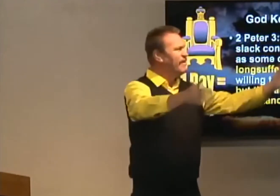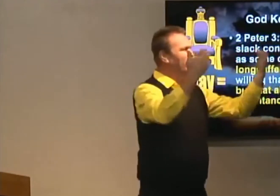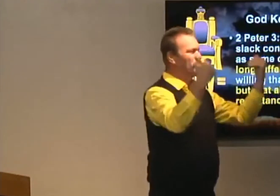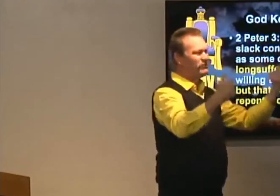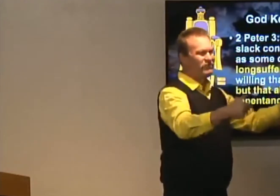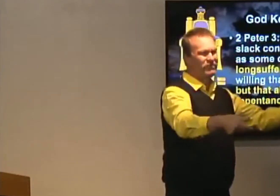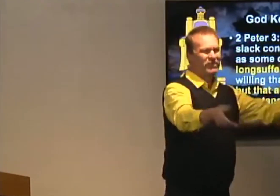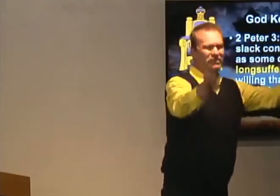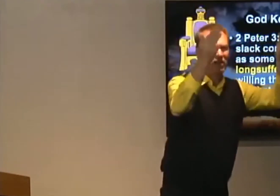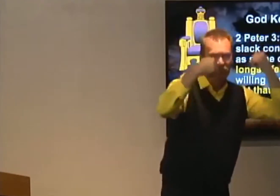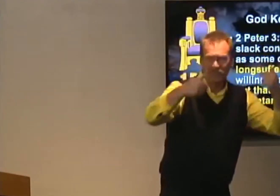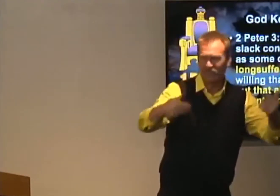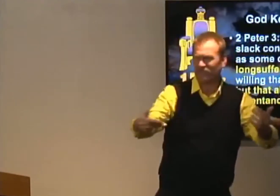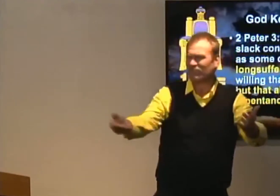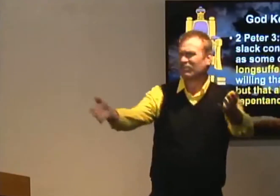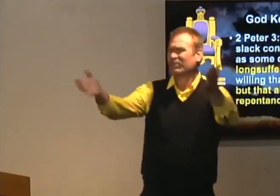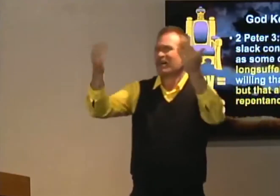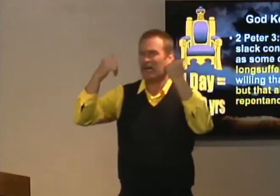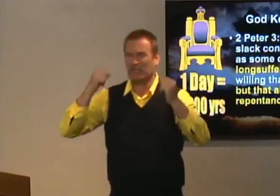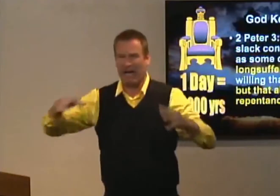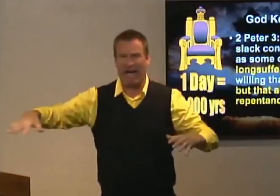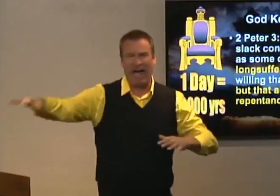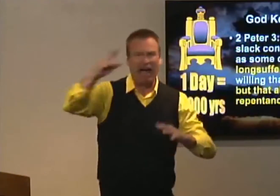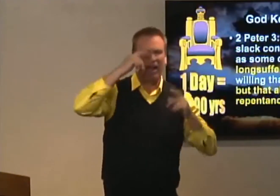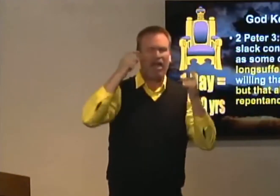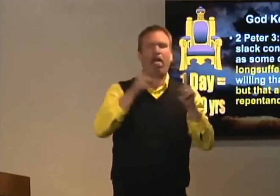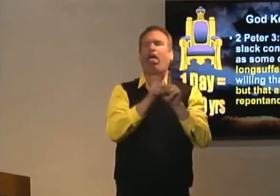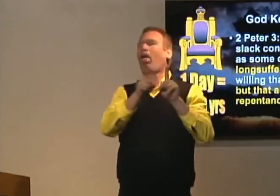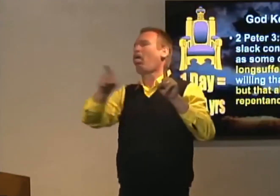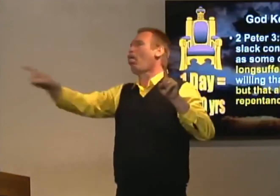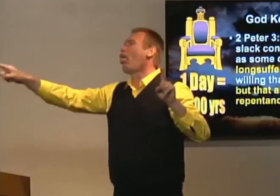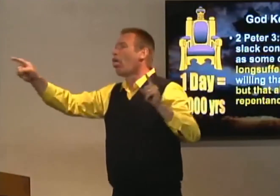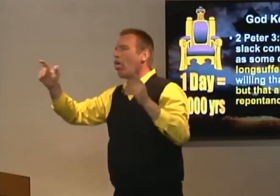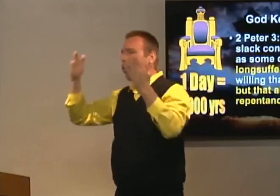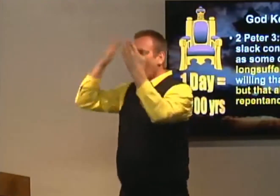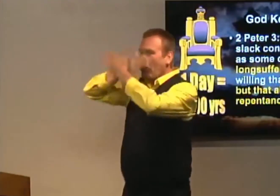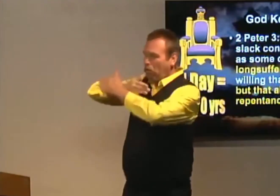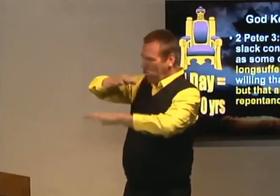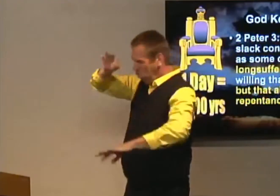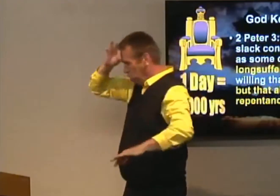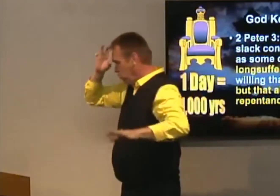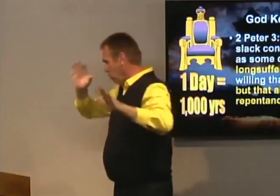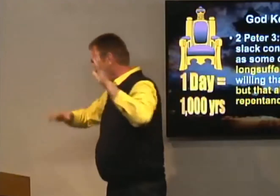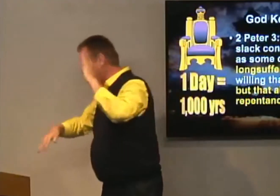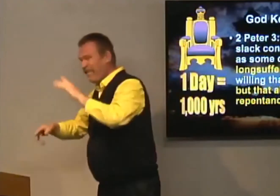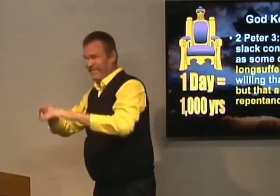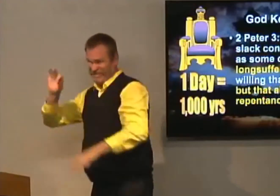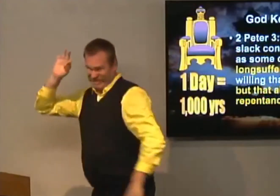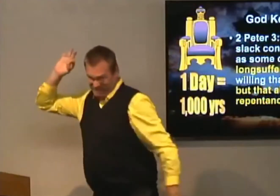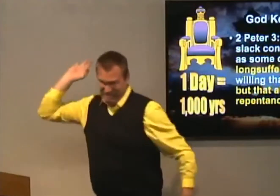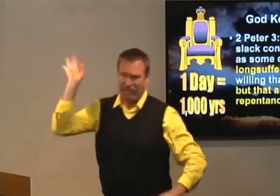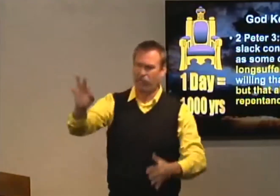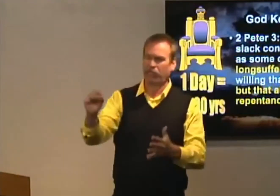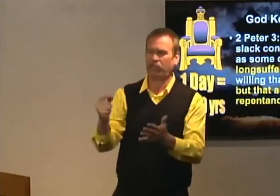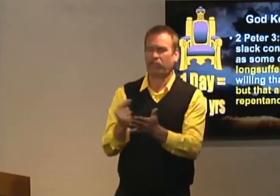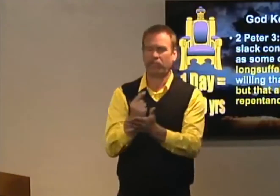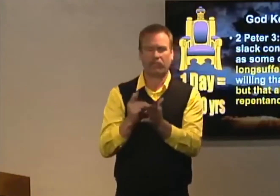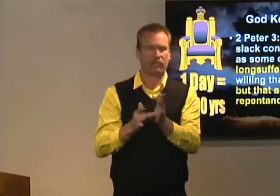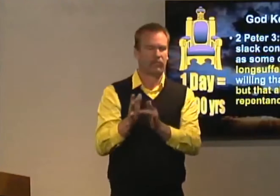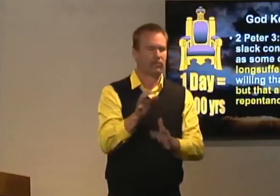look forward to his coming and to invite people to come to Christ. Those who have fallen away and those who are in darkness and in ignorance, we need to preach